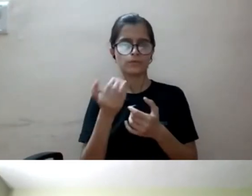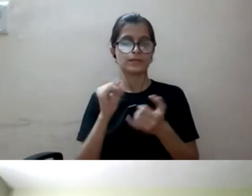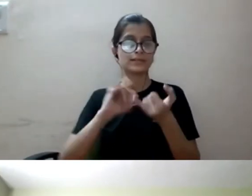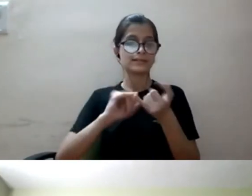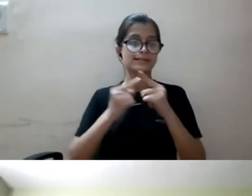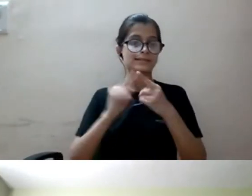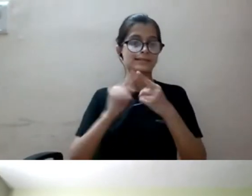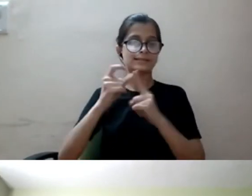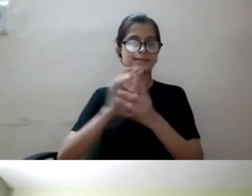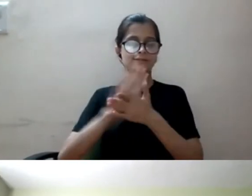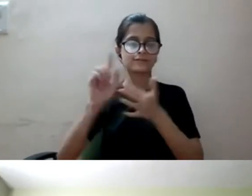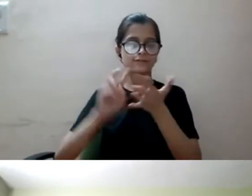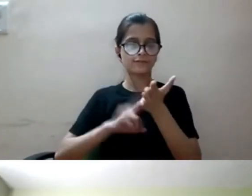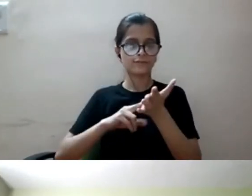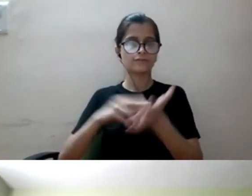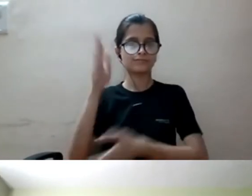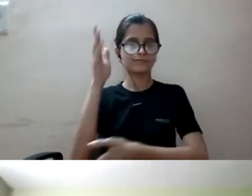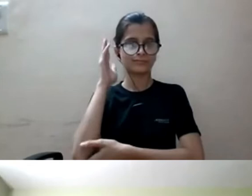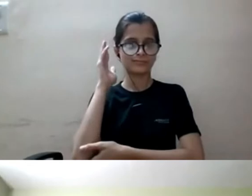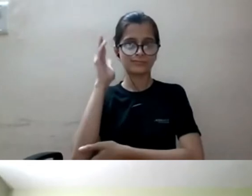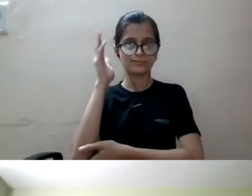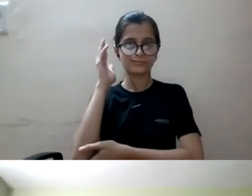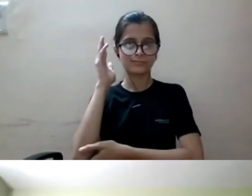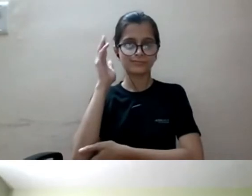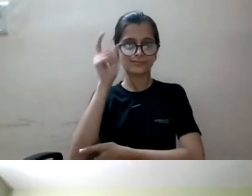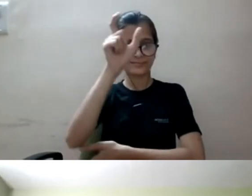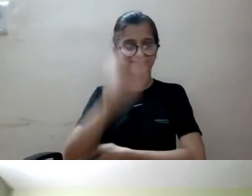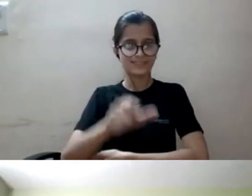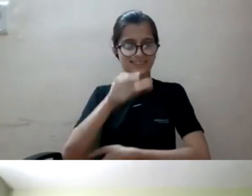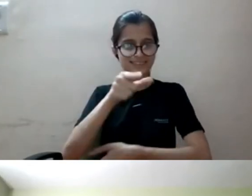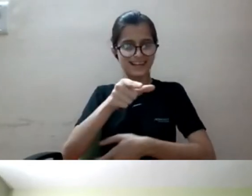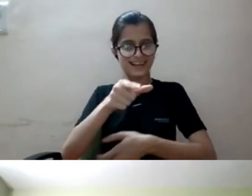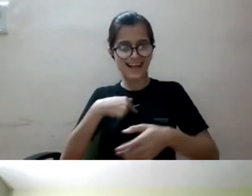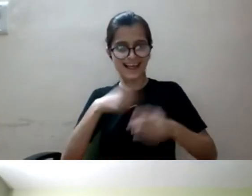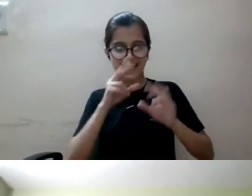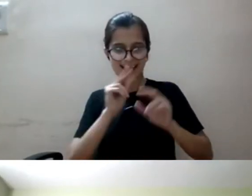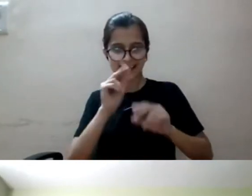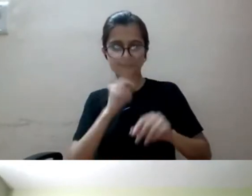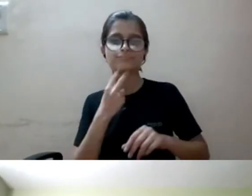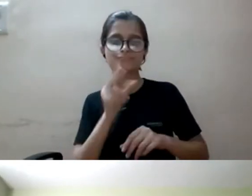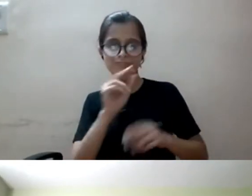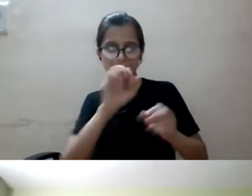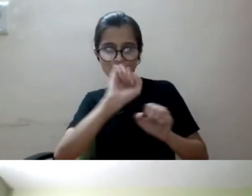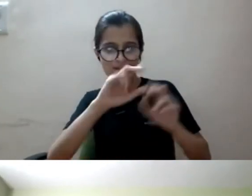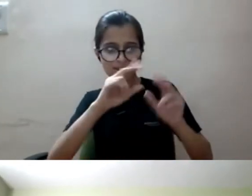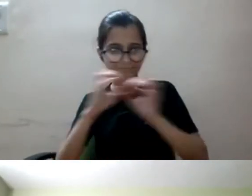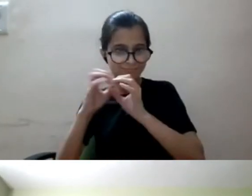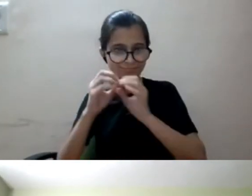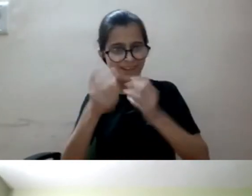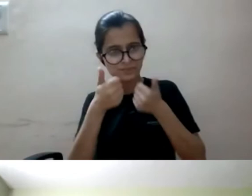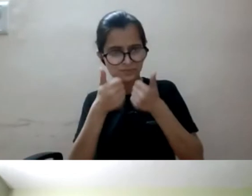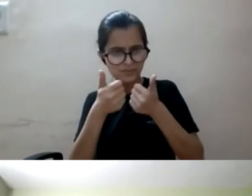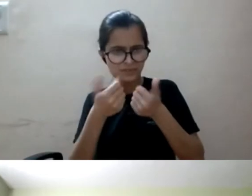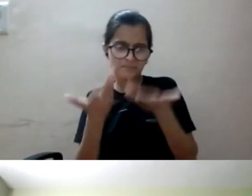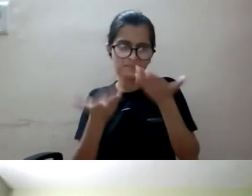who's just told me how to pronounce his name, and I hope I'm getting it right, is a professor at Syracuse. He's a director of the